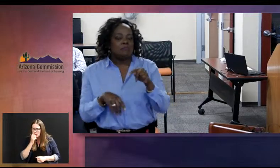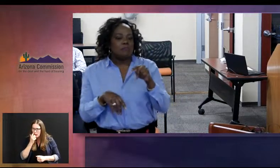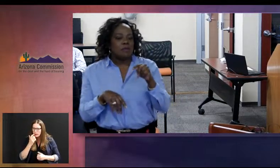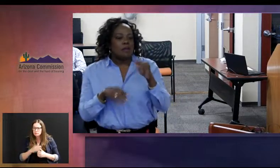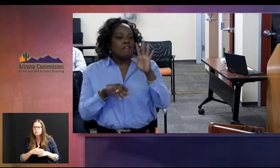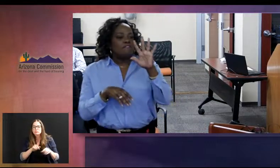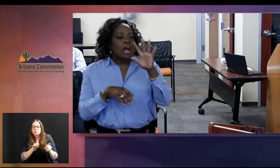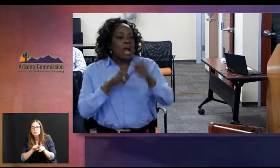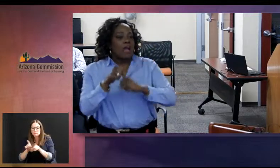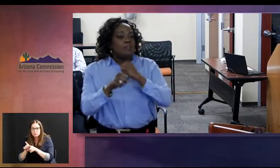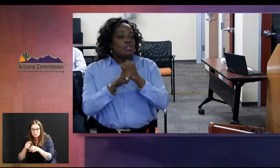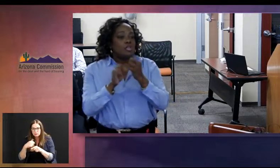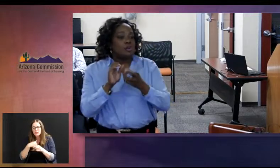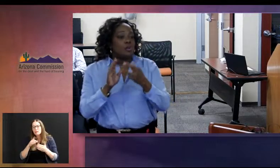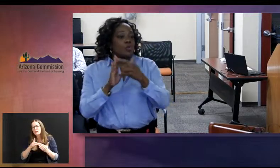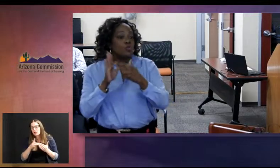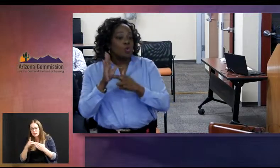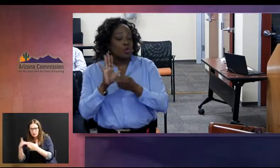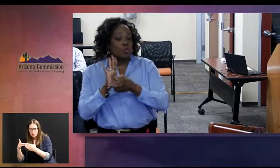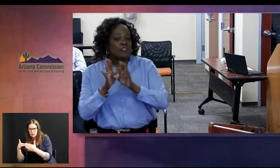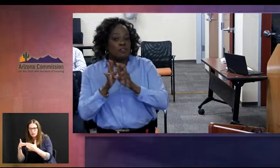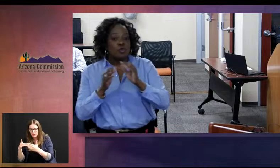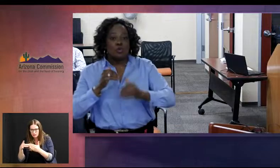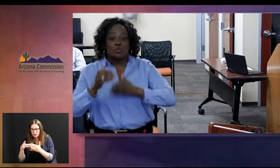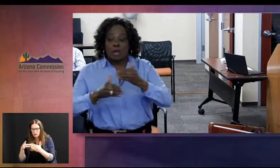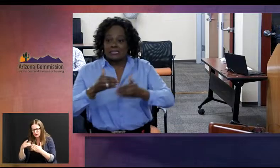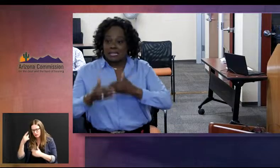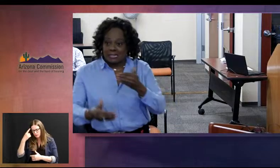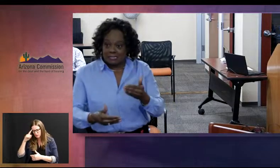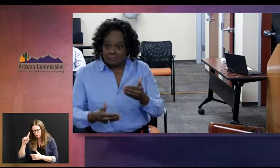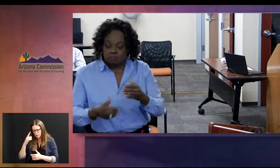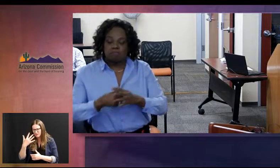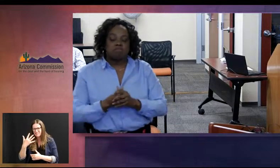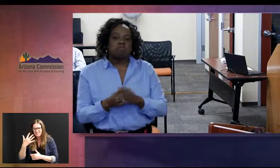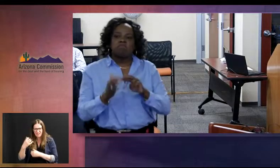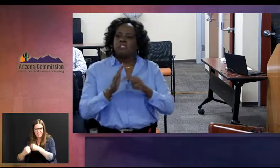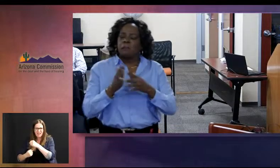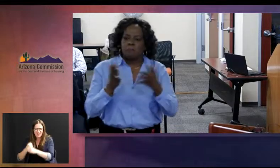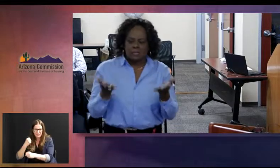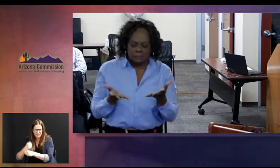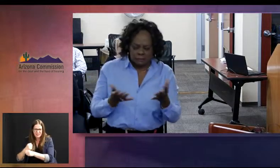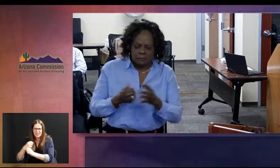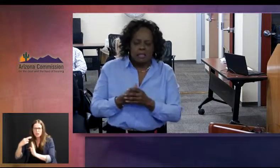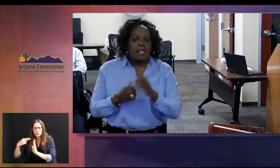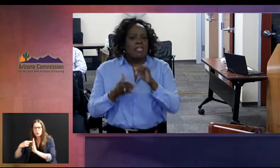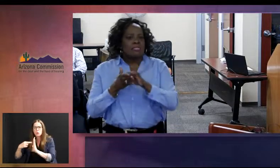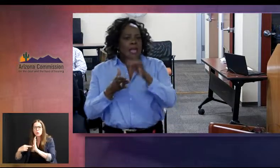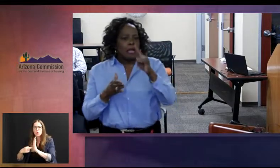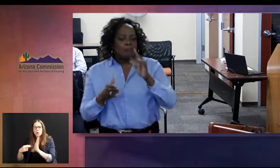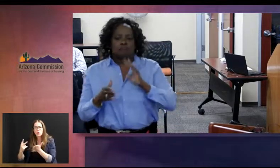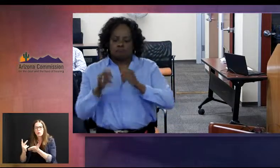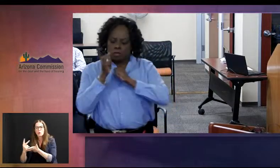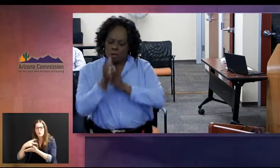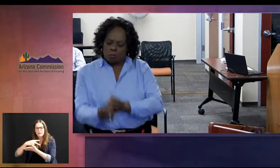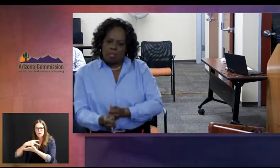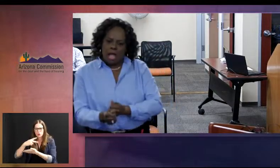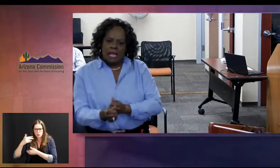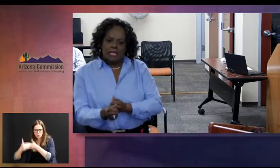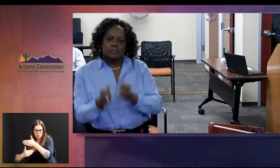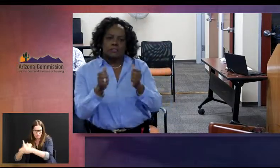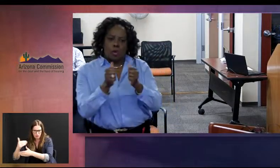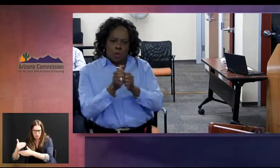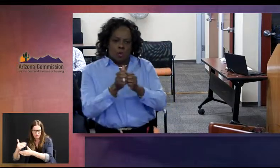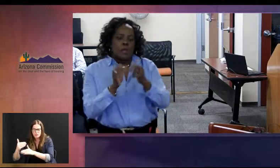I've also been the lead for the 5-year rule review process. And when I say